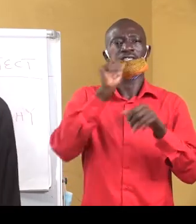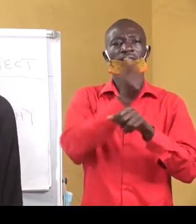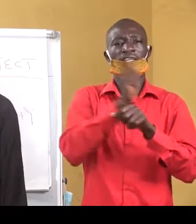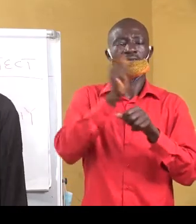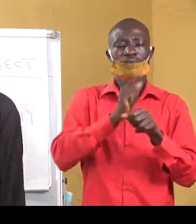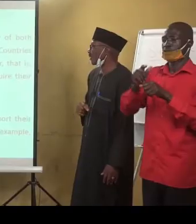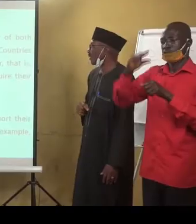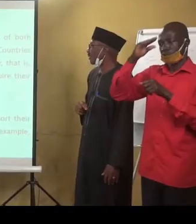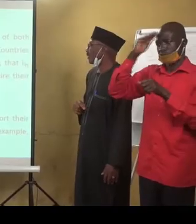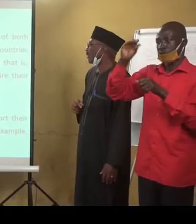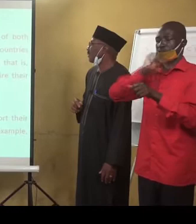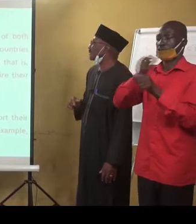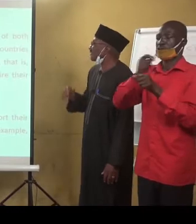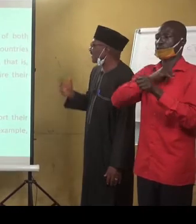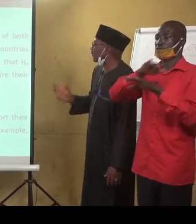manpower,